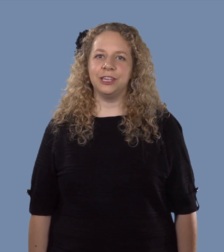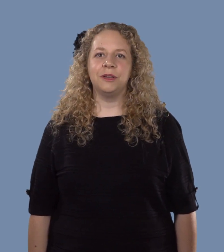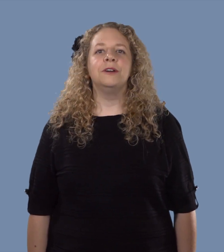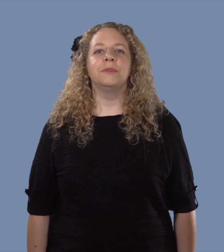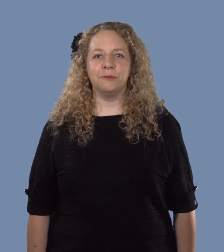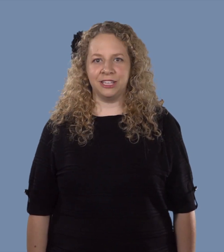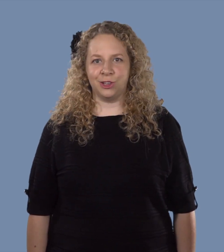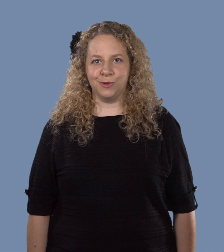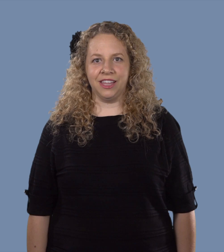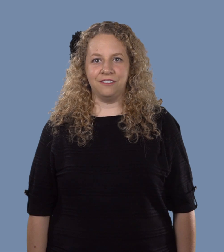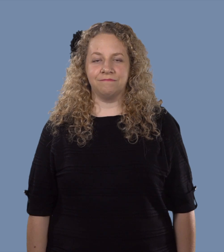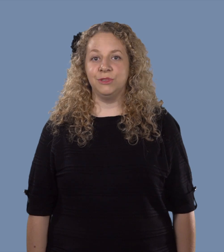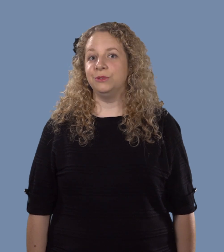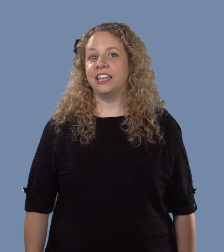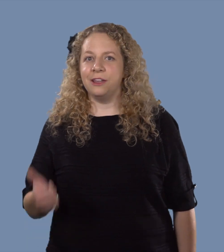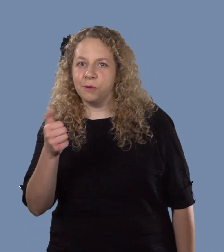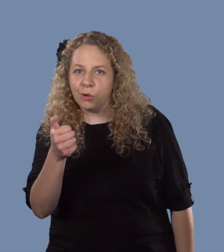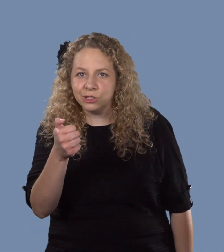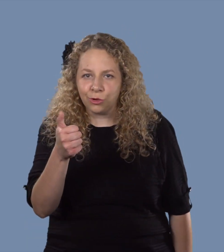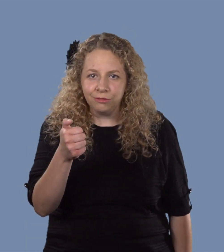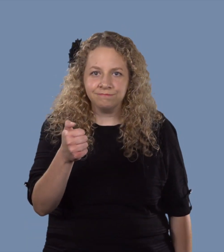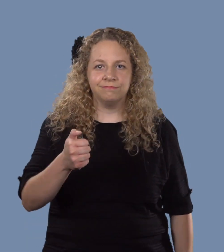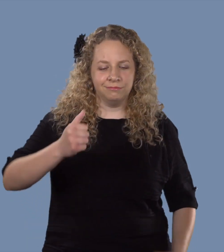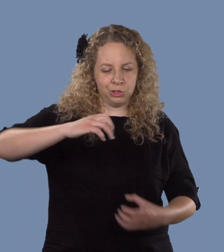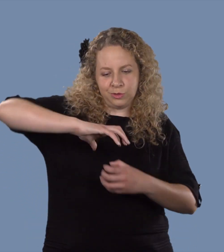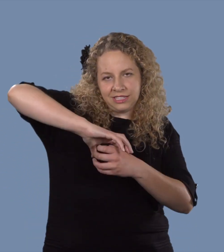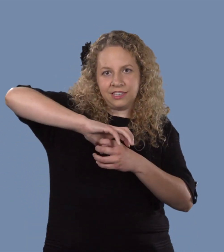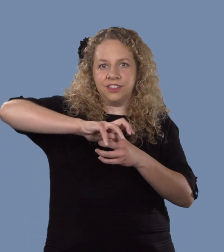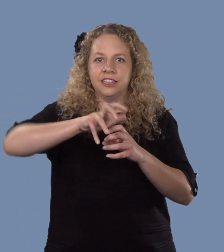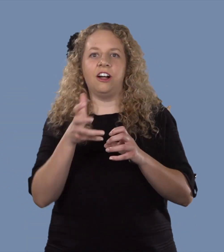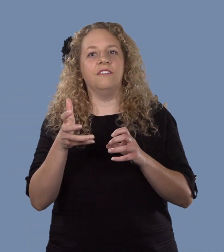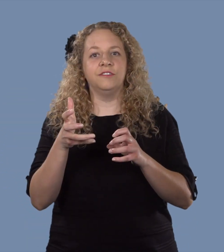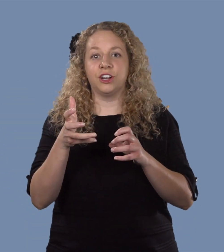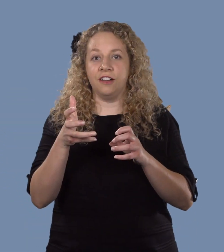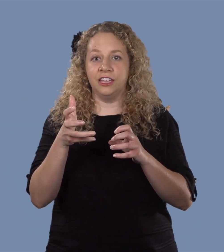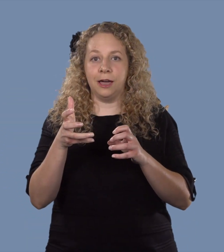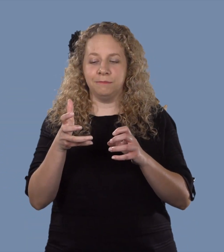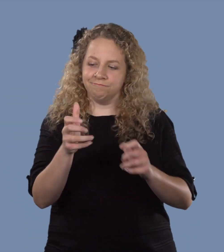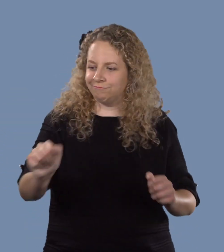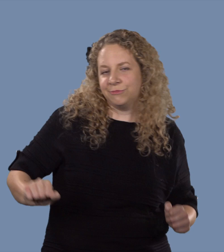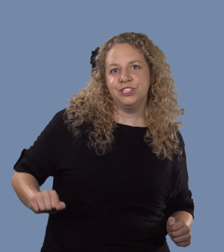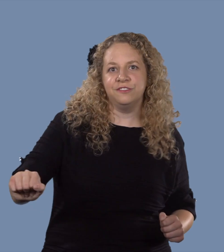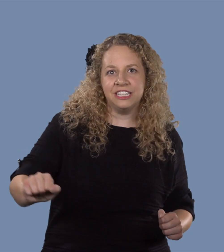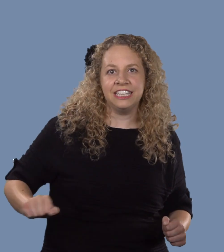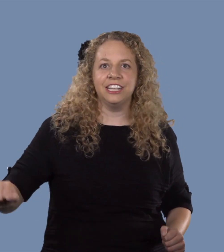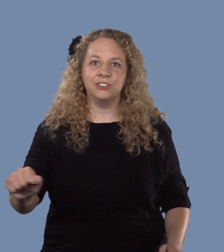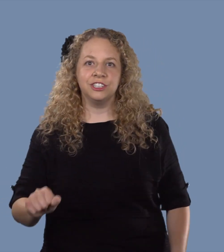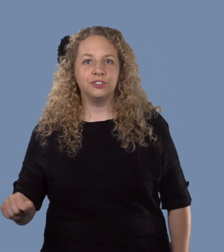cup, shifting gears in a truck, or flipping on a light switch. The next category of classifiers